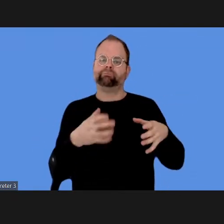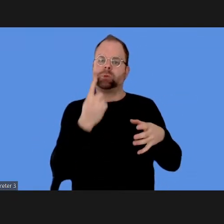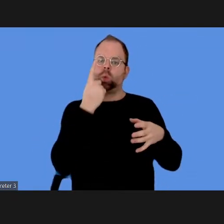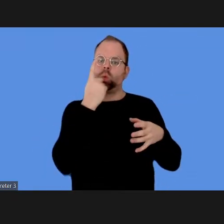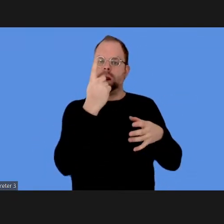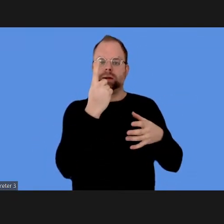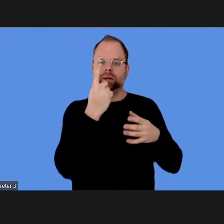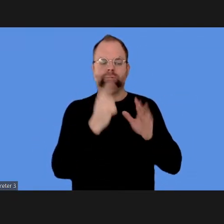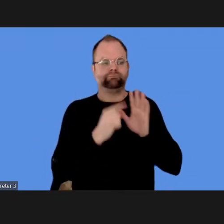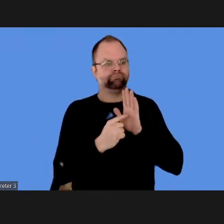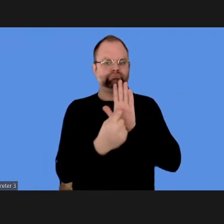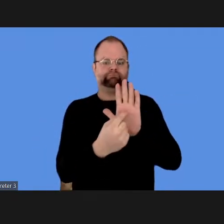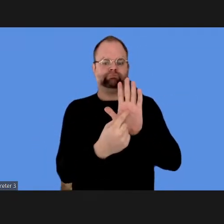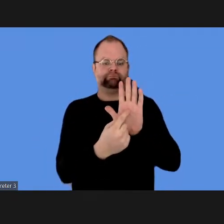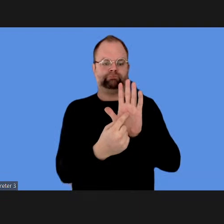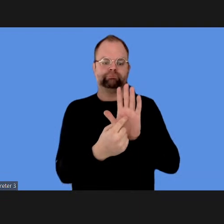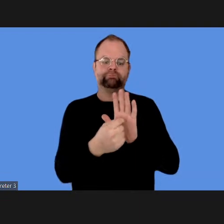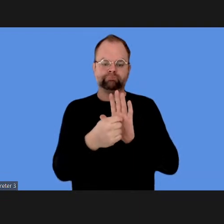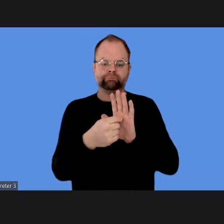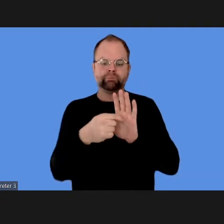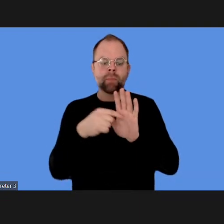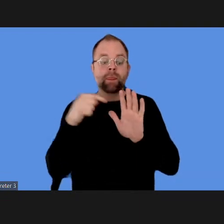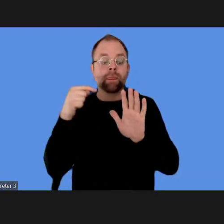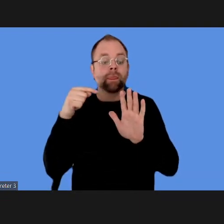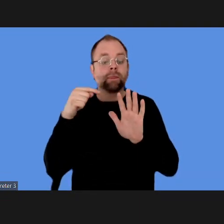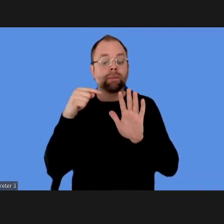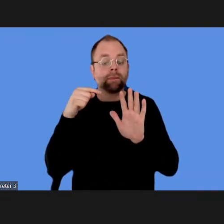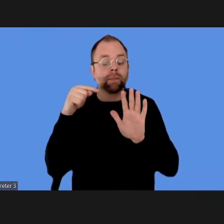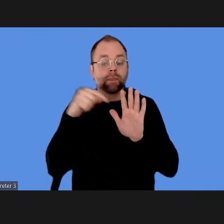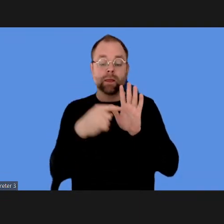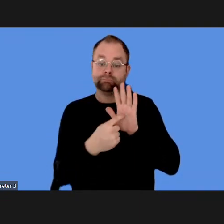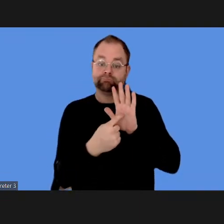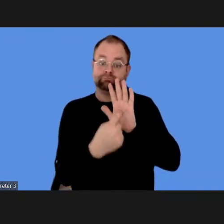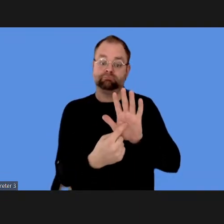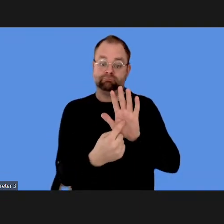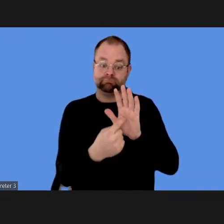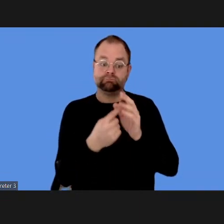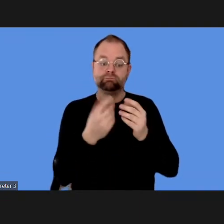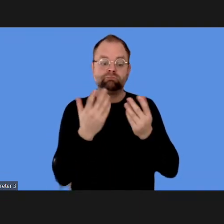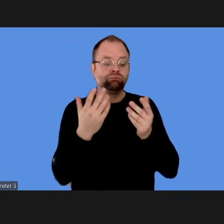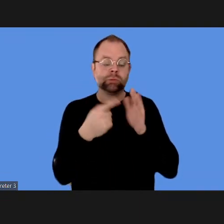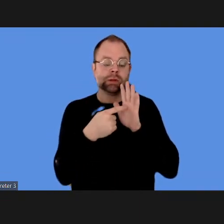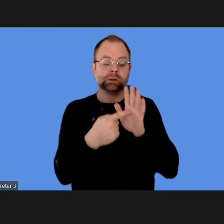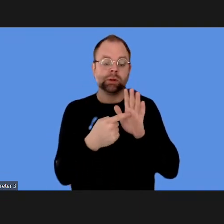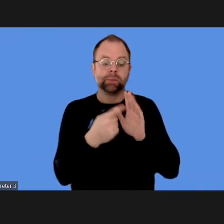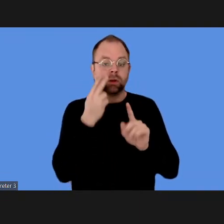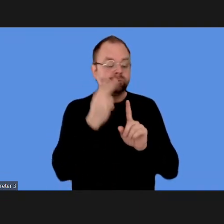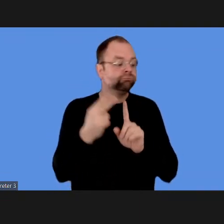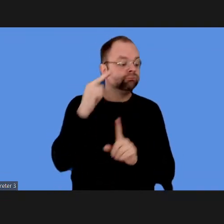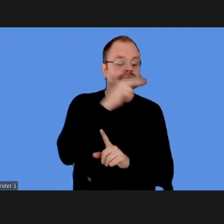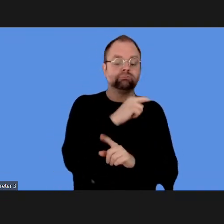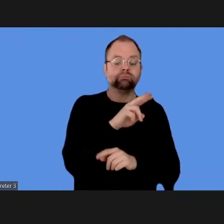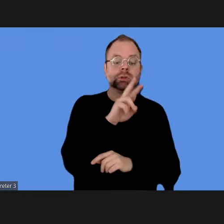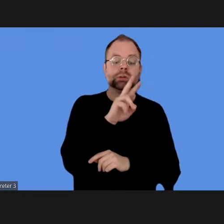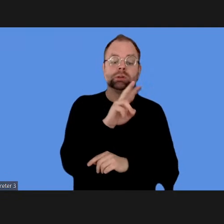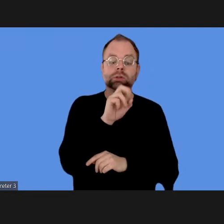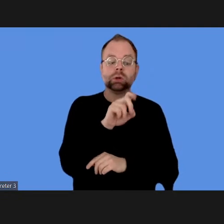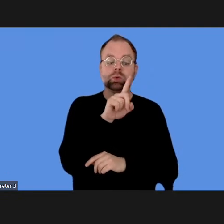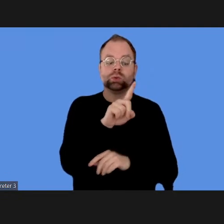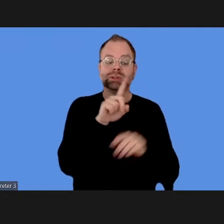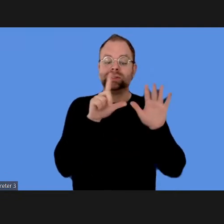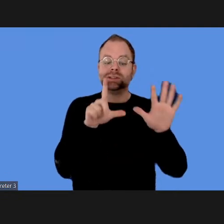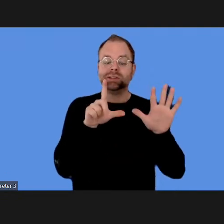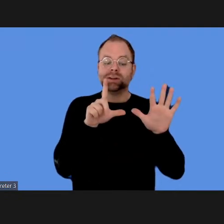Action Plan for Sustainable Development Data, because we've been talking about this challenge over the past